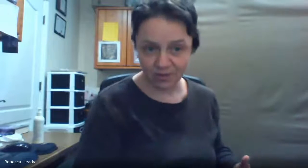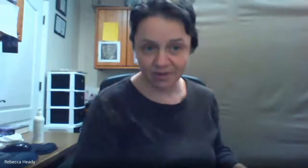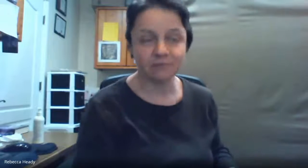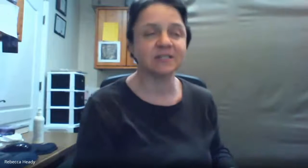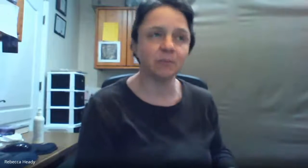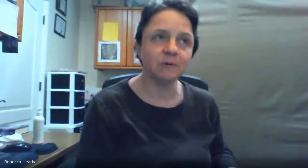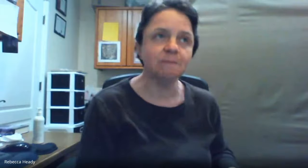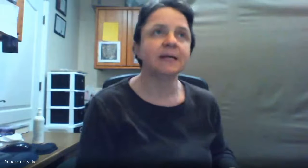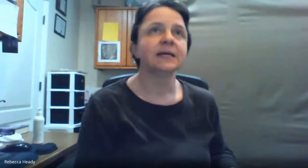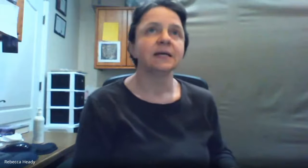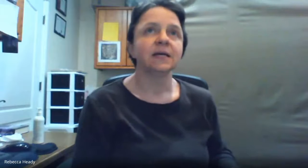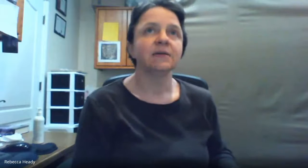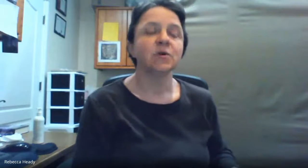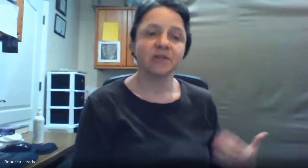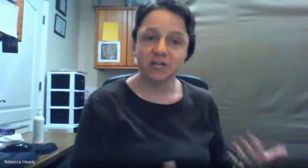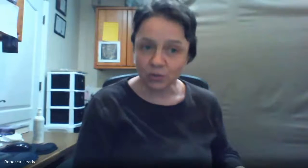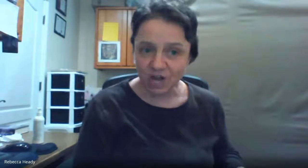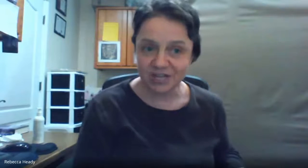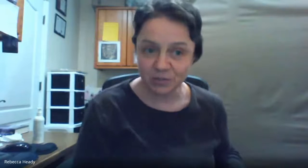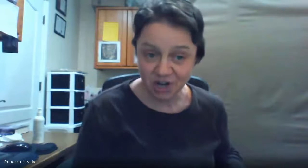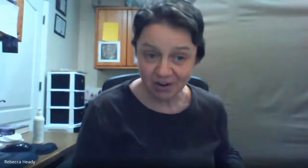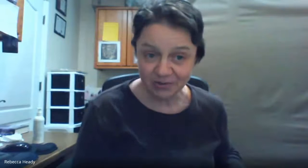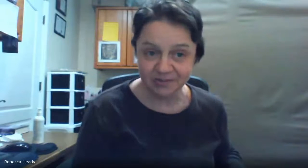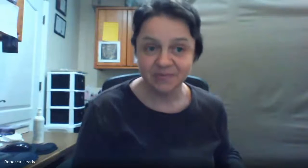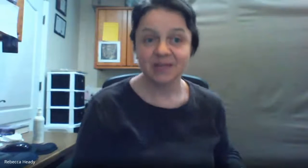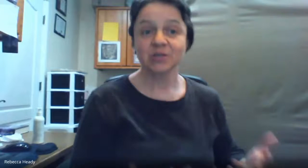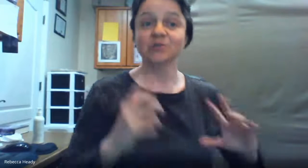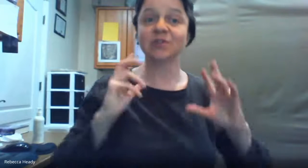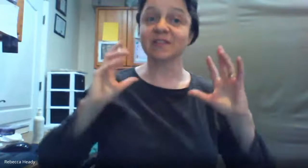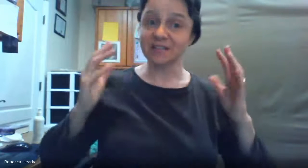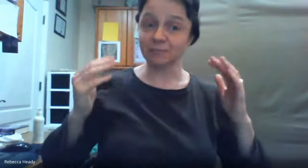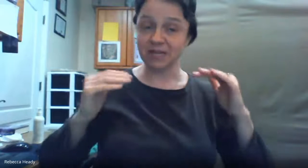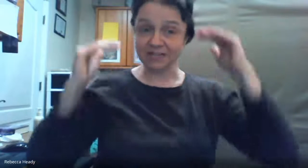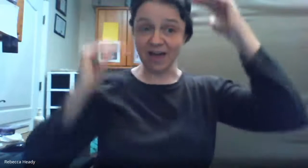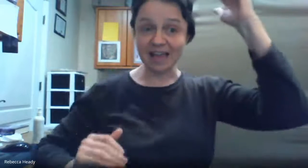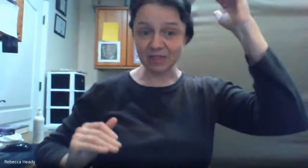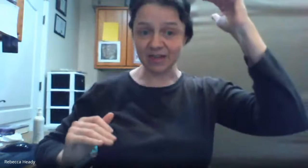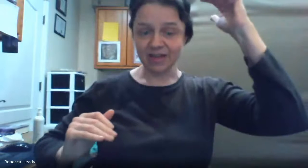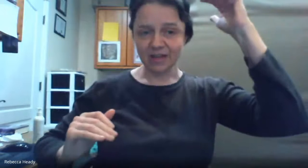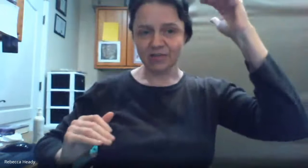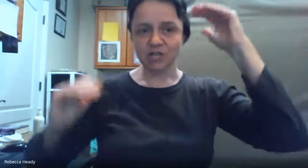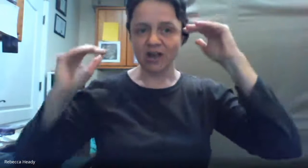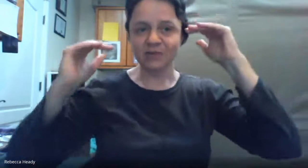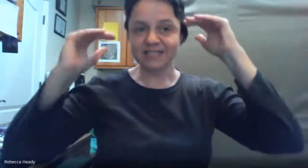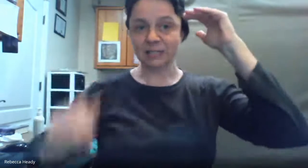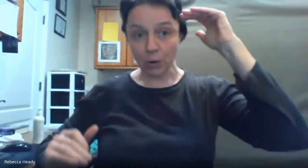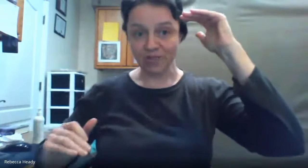persona. Like, for example, if you have an adult talking to a child, usually because of height, the child is lower than